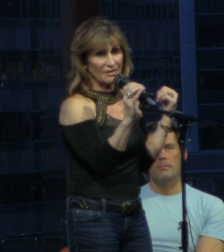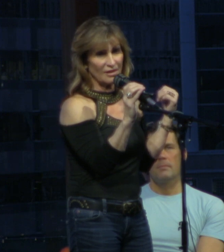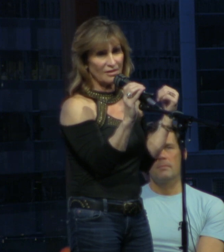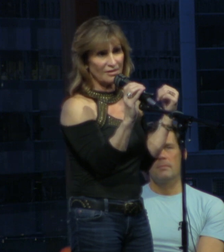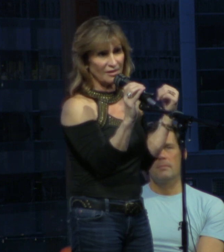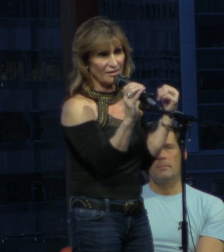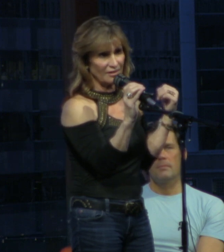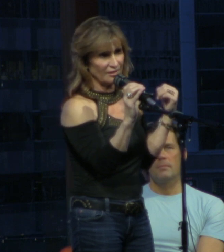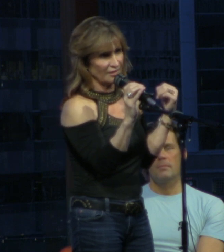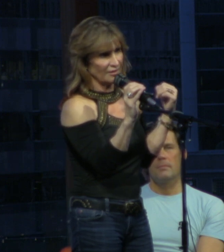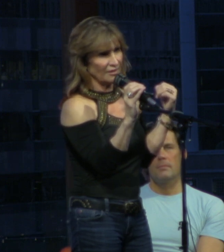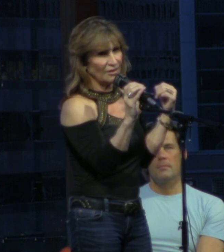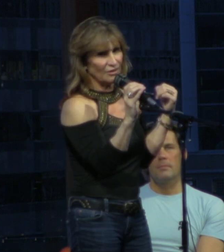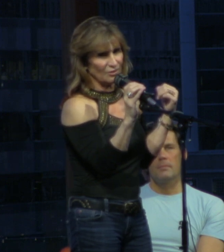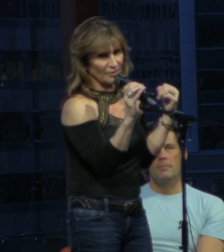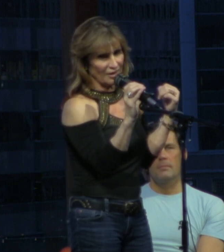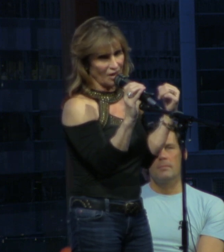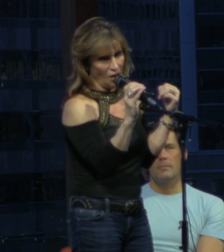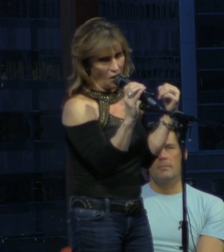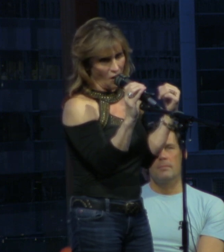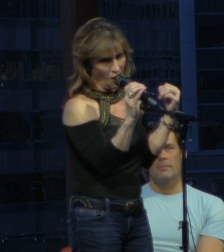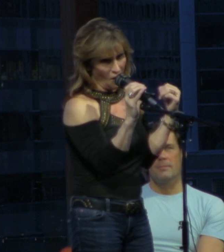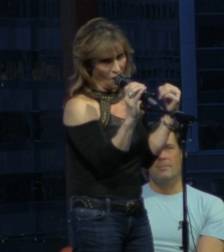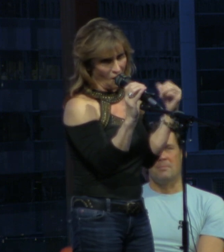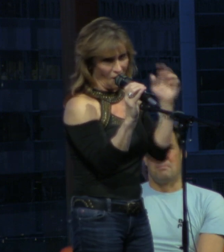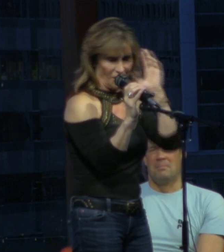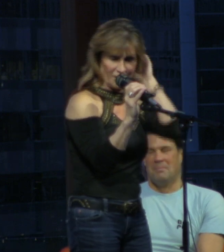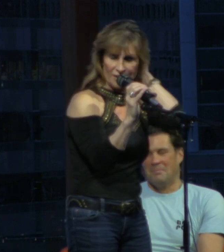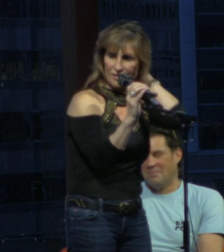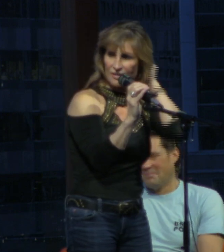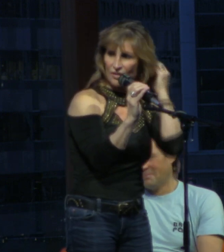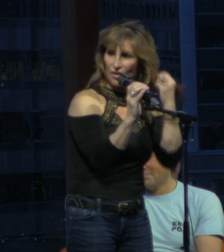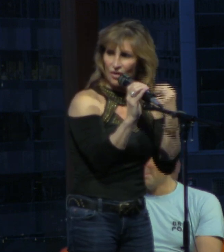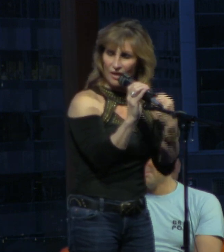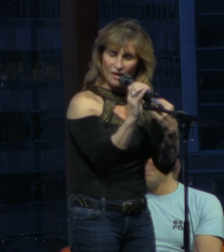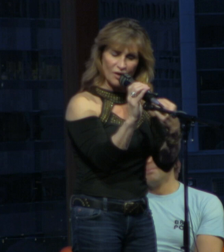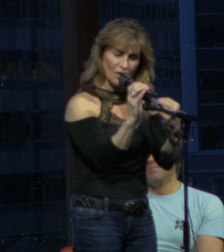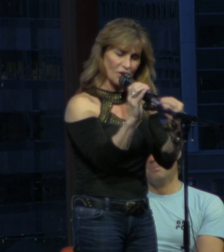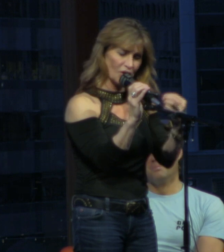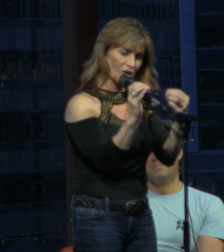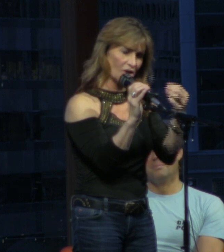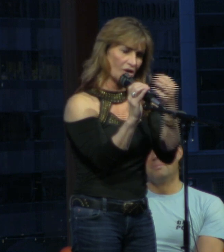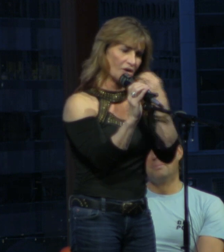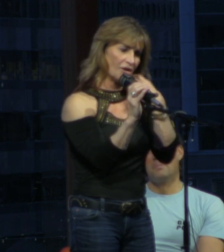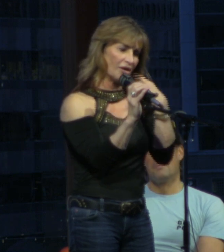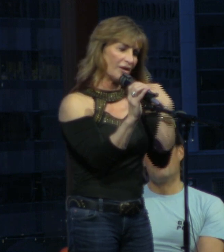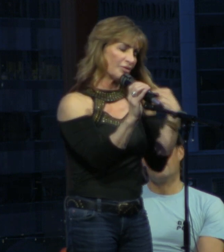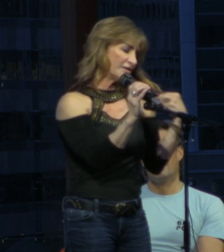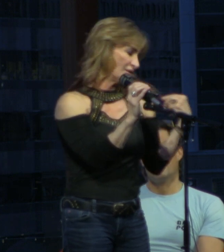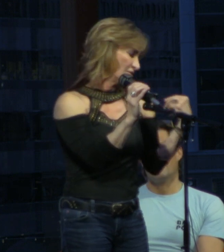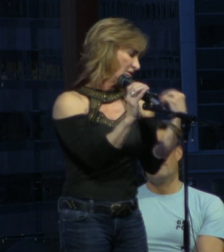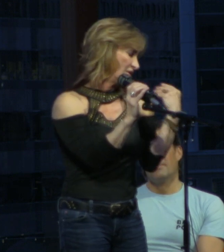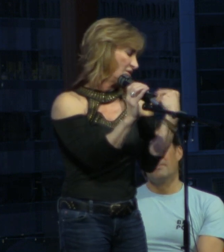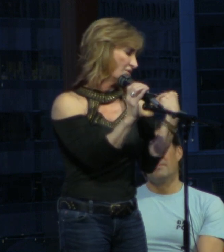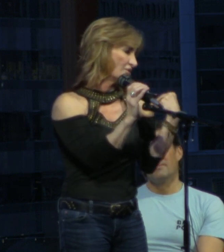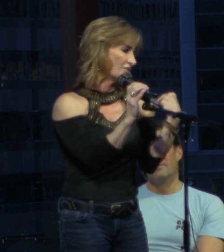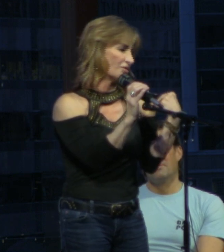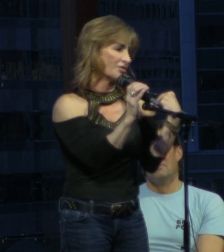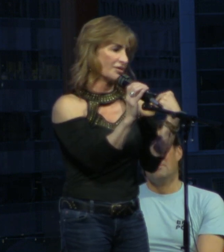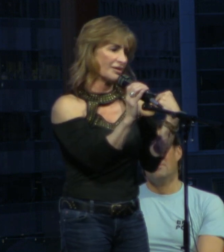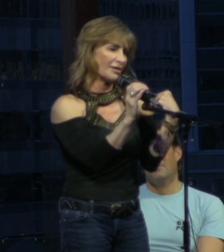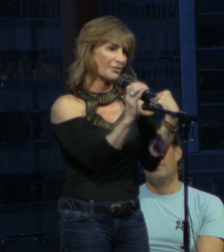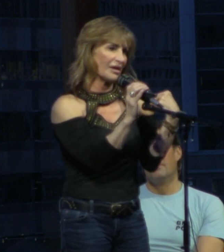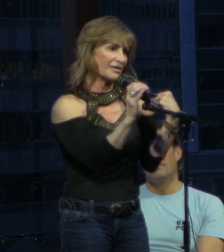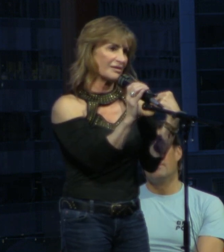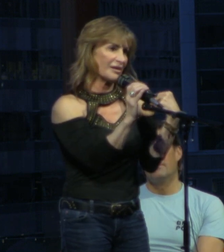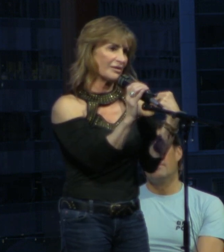time I saw this guy, oh my God, he had this long hair and it was down to